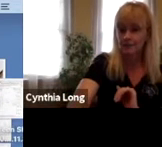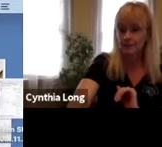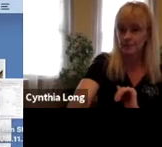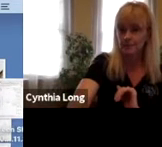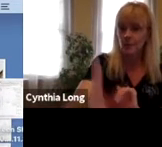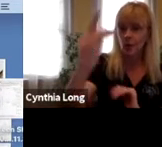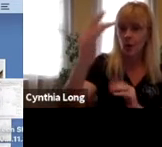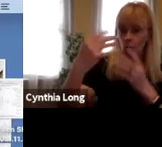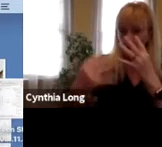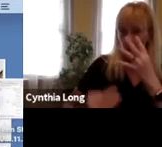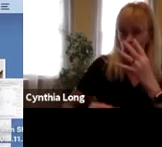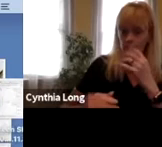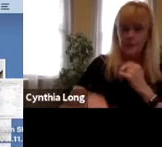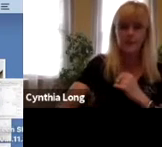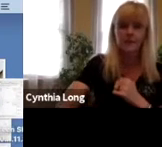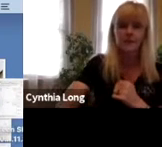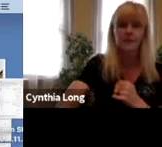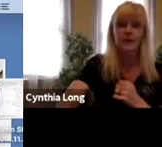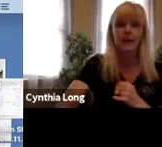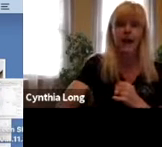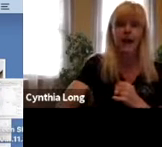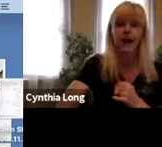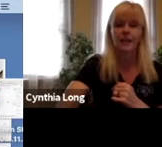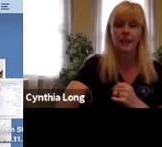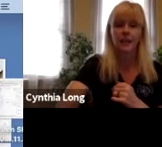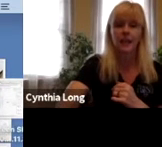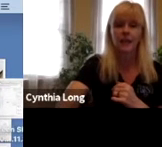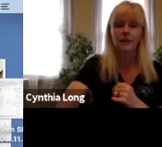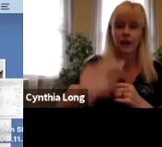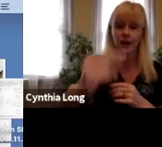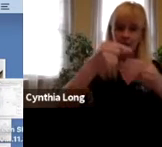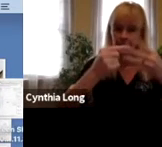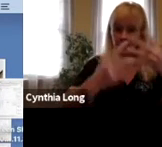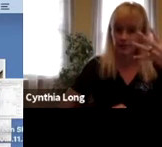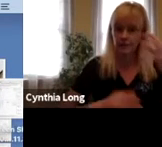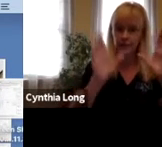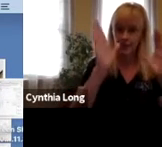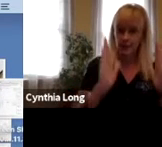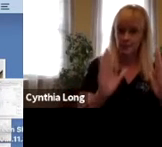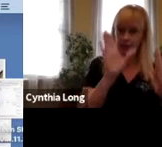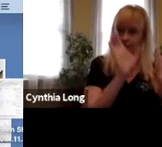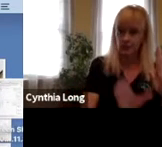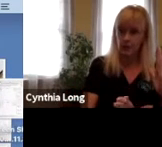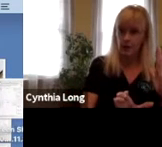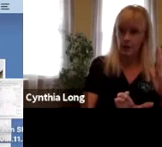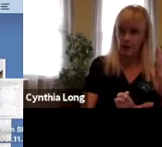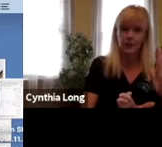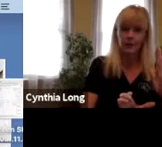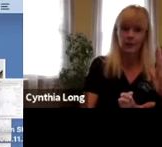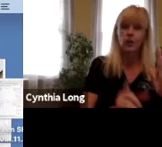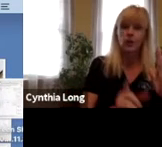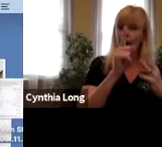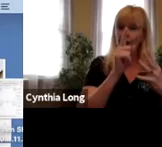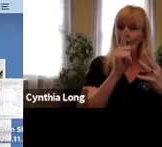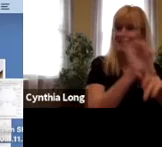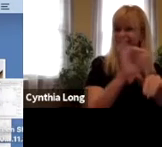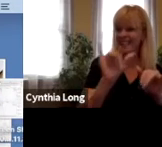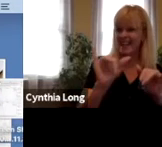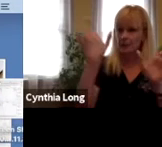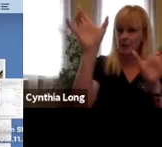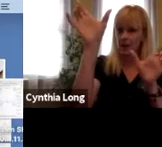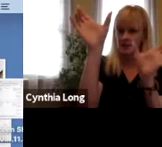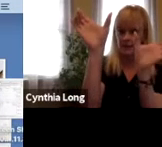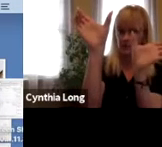down, all the courses, and then down here, see in the big middle part, you